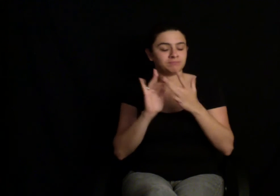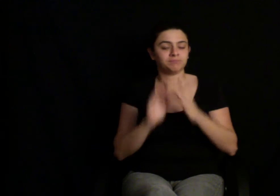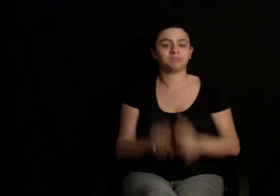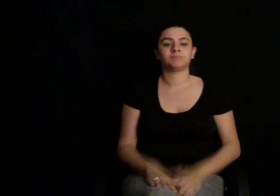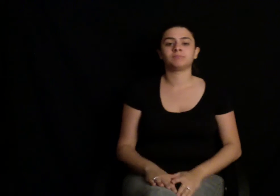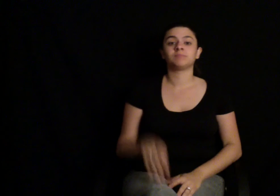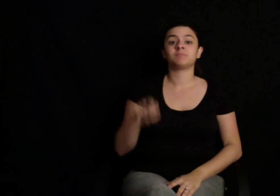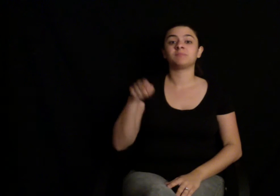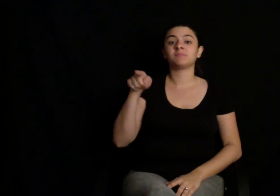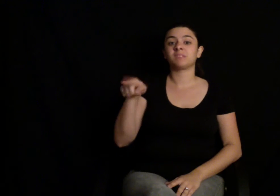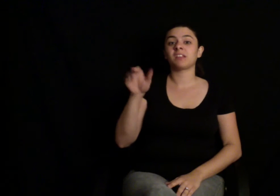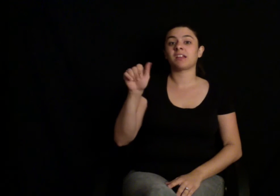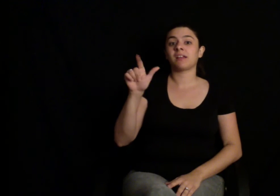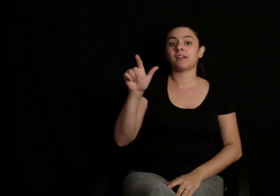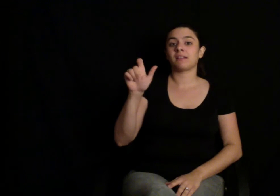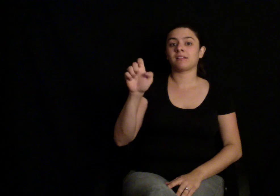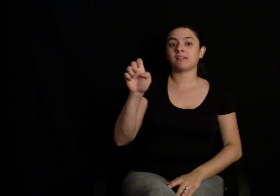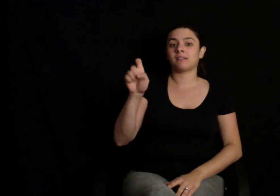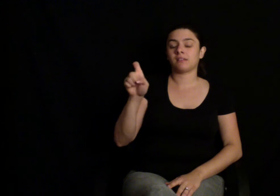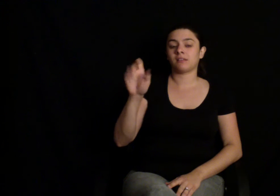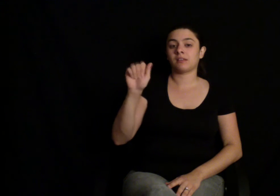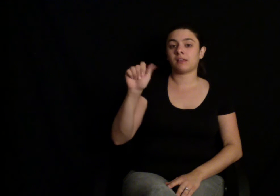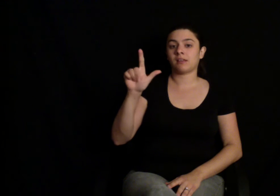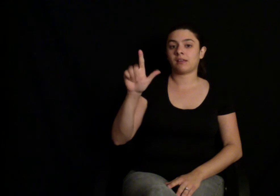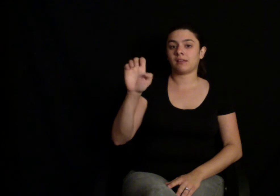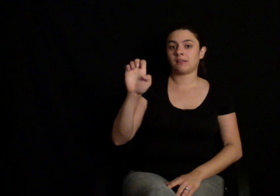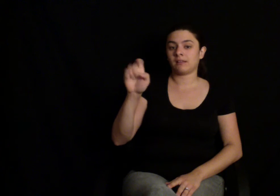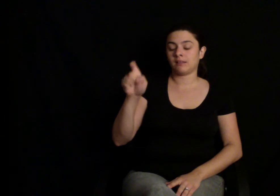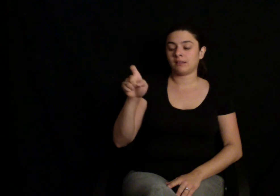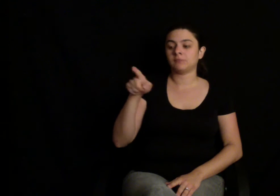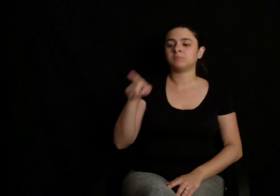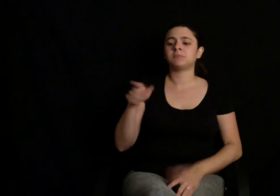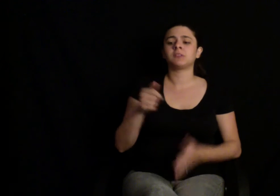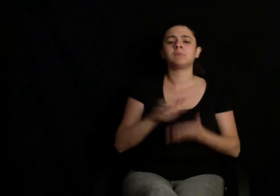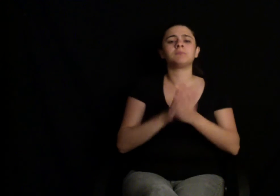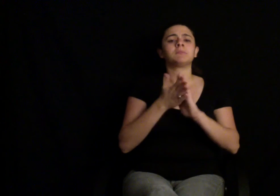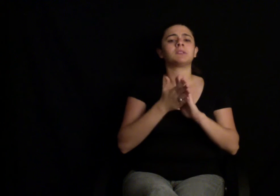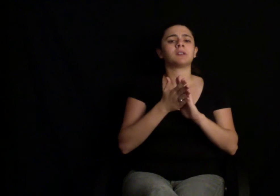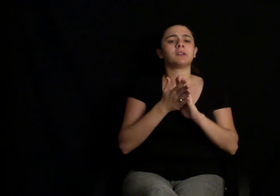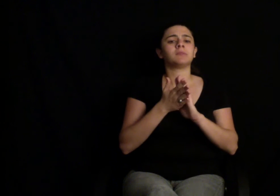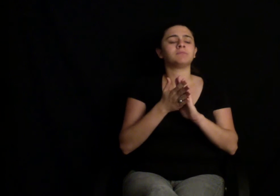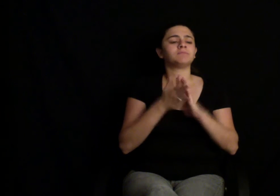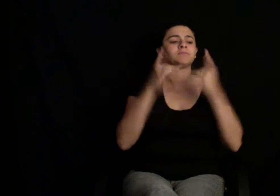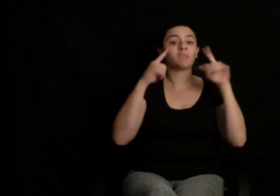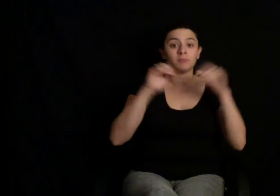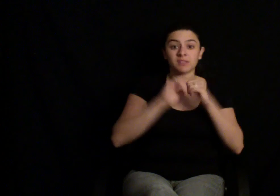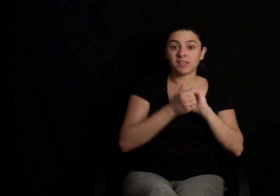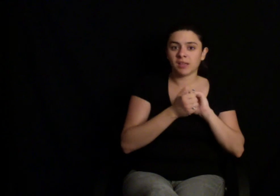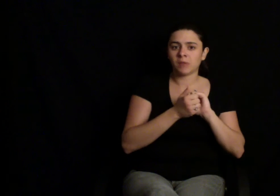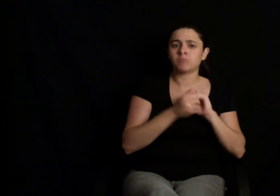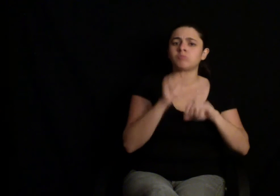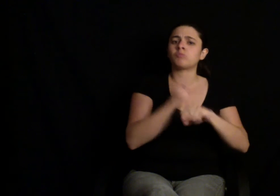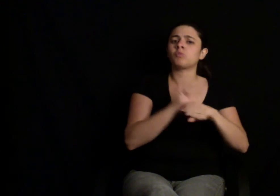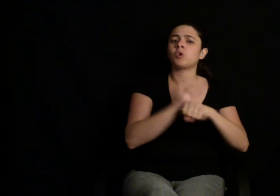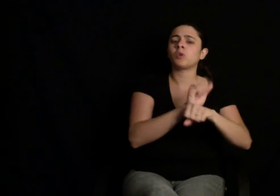acting credits, one of which was for working as an extra on Tom Cruise's Jack Reacher, where he was billed as